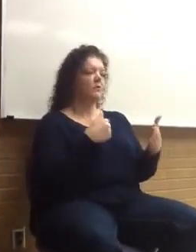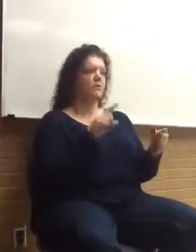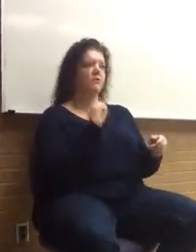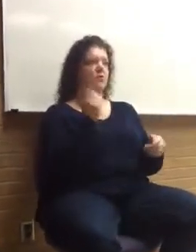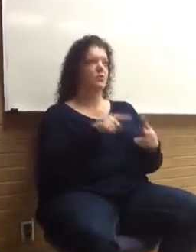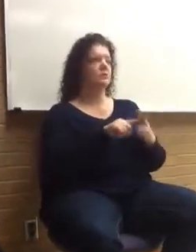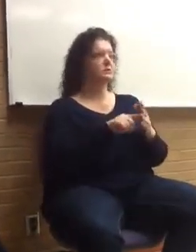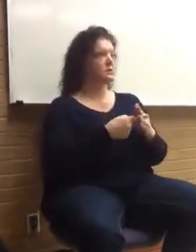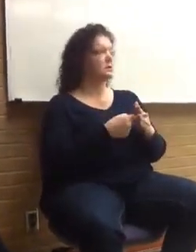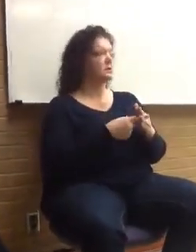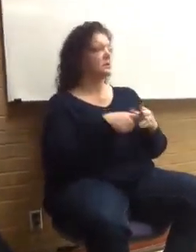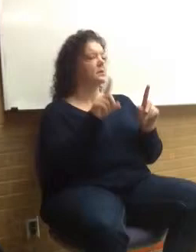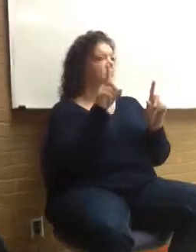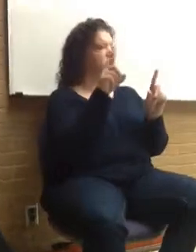test you on something back in